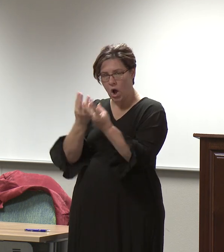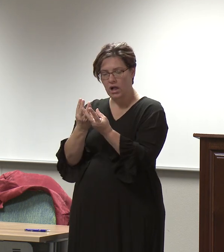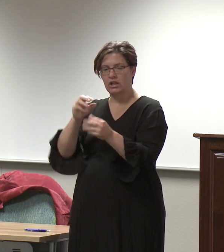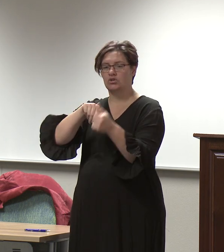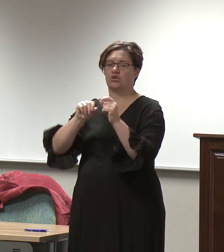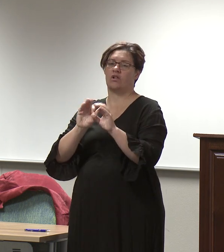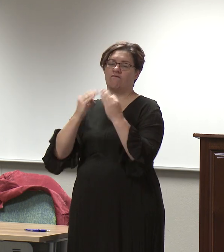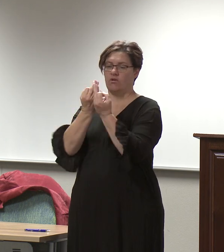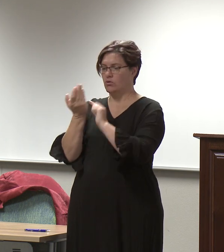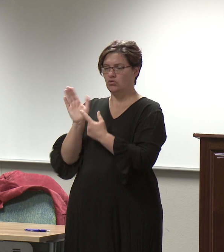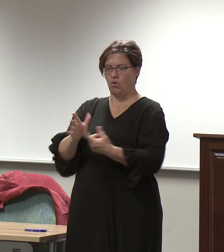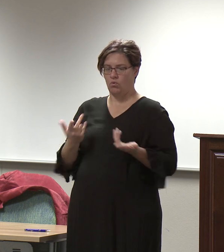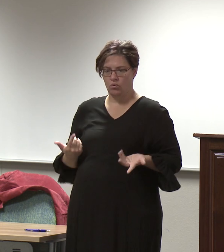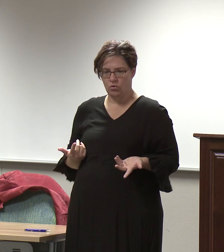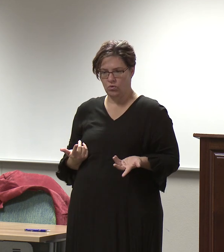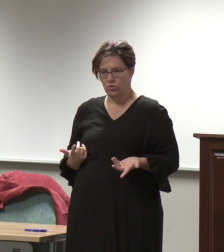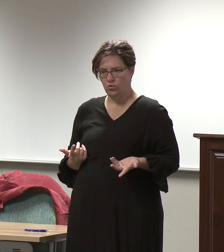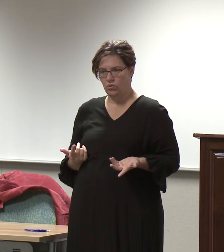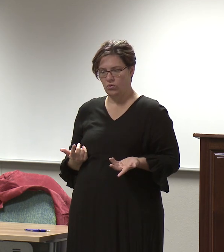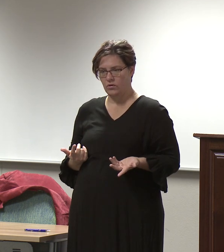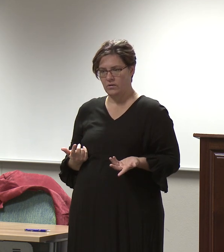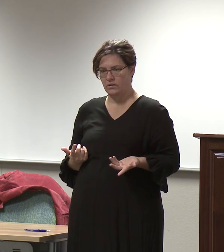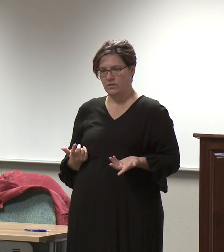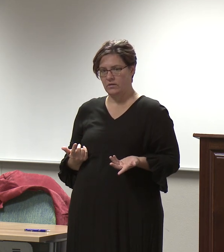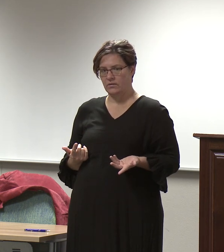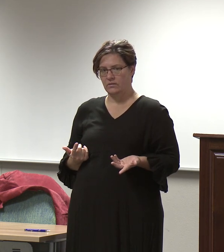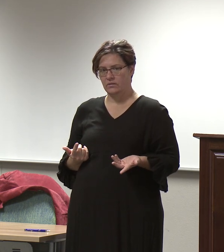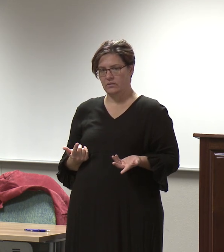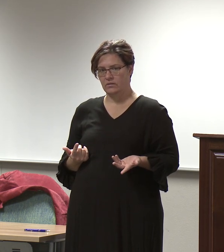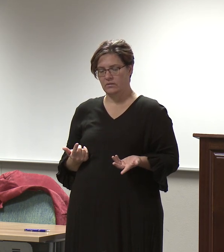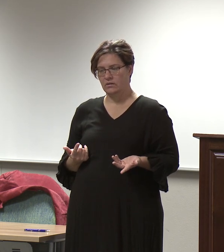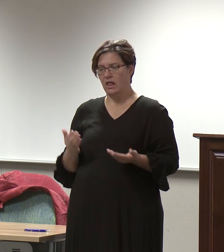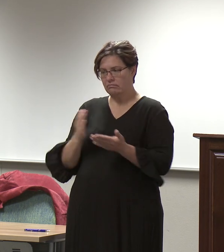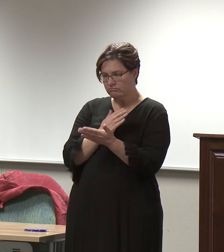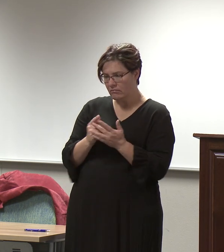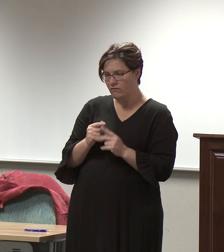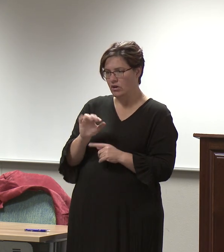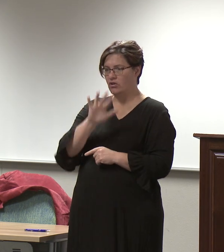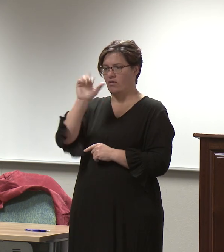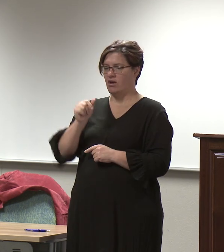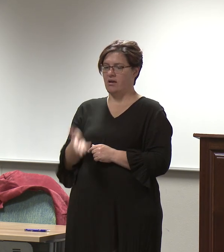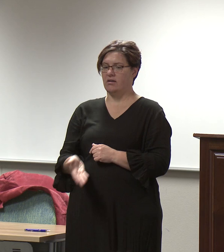I mean, I've been working with landless peasants from South Africa.